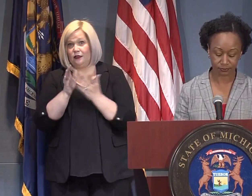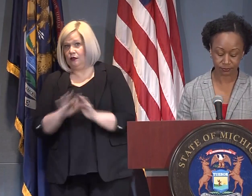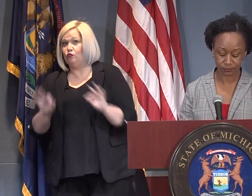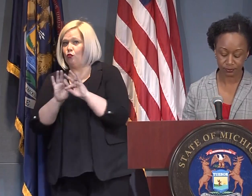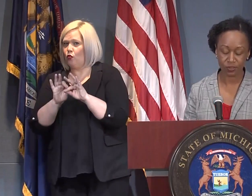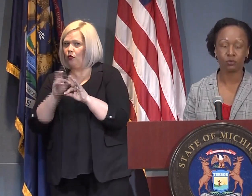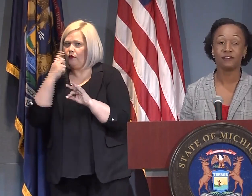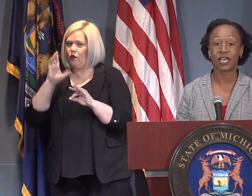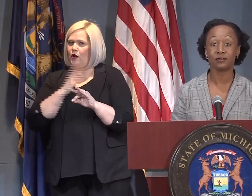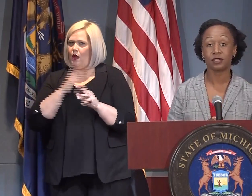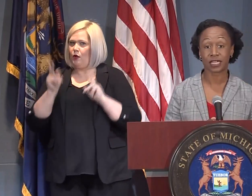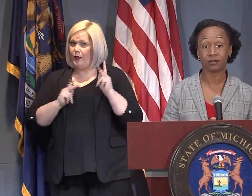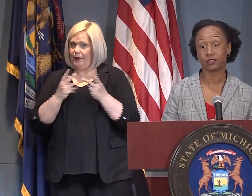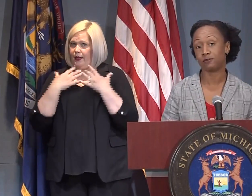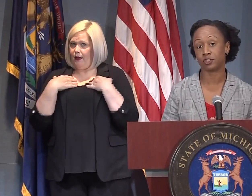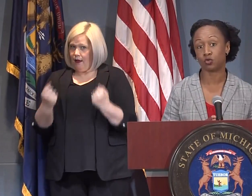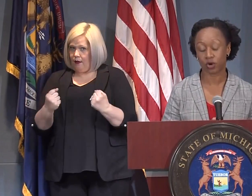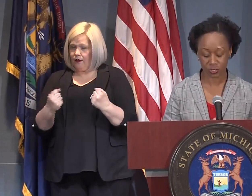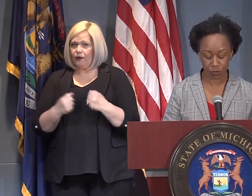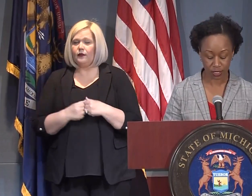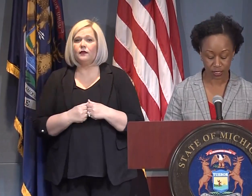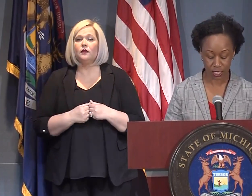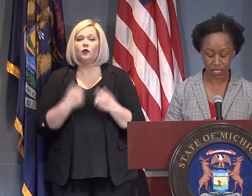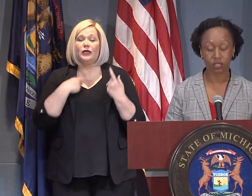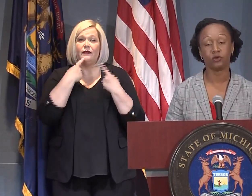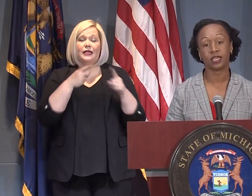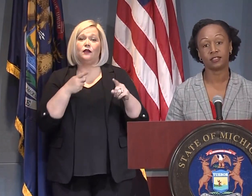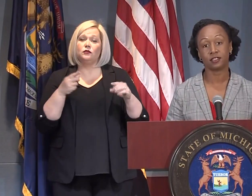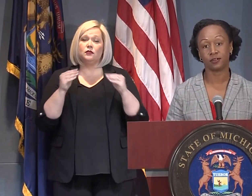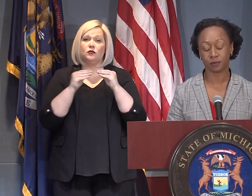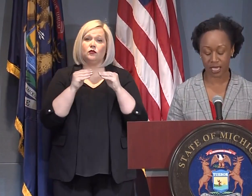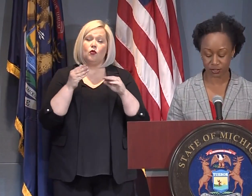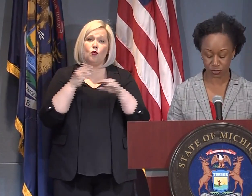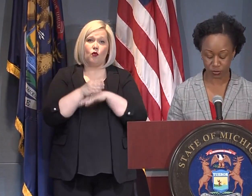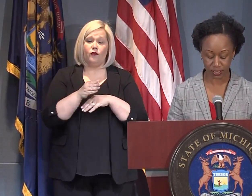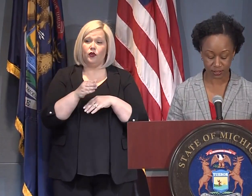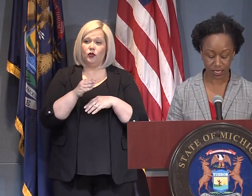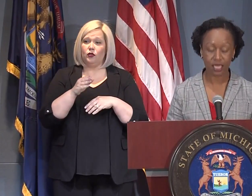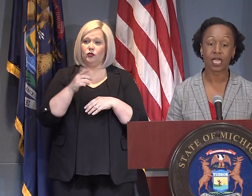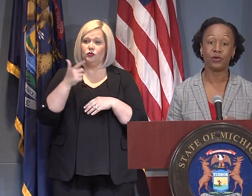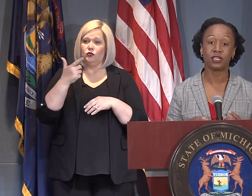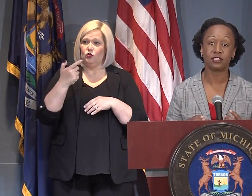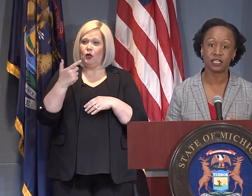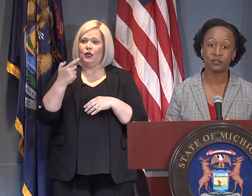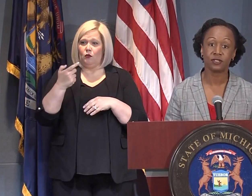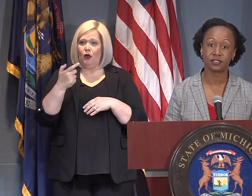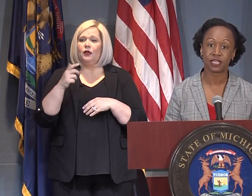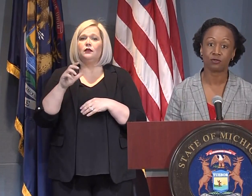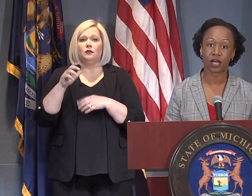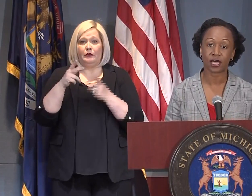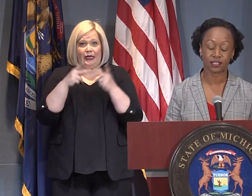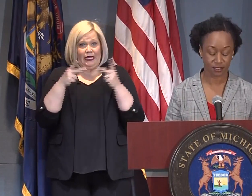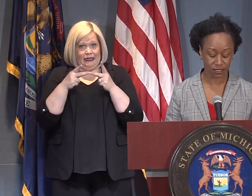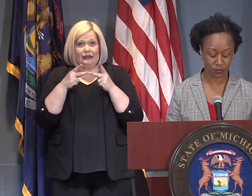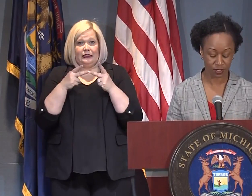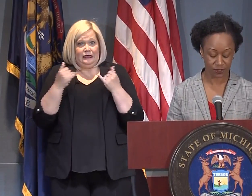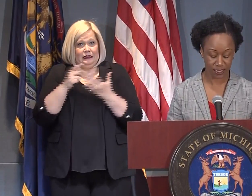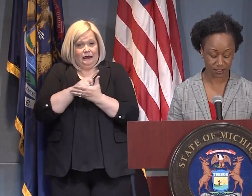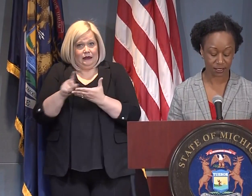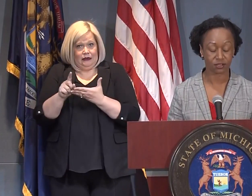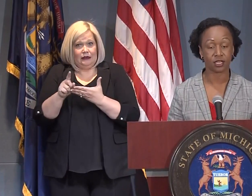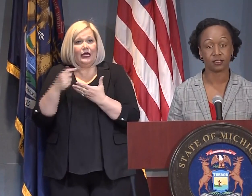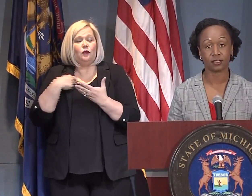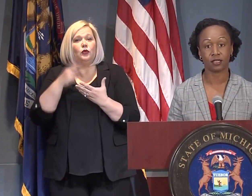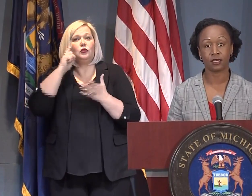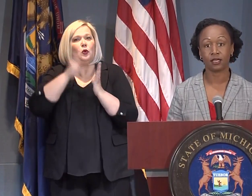strategy. We've now announced over 21 new cases over the past 2 weeks, and we continue to see a rise in the number of